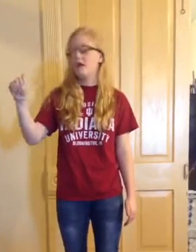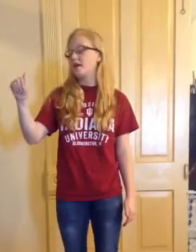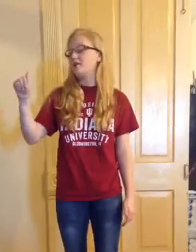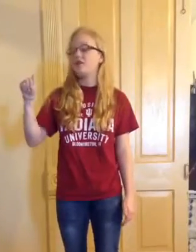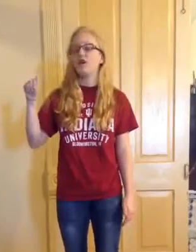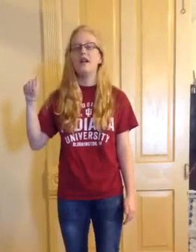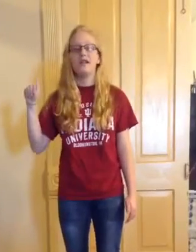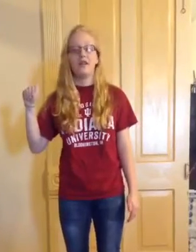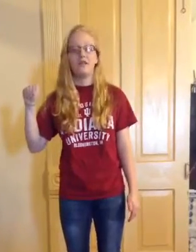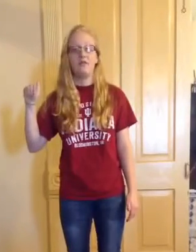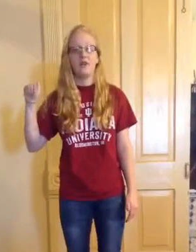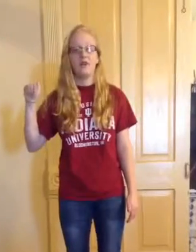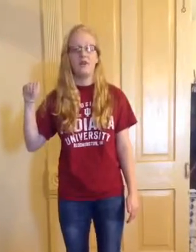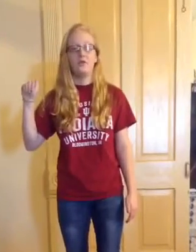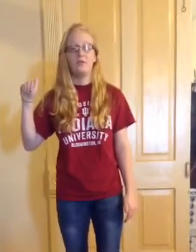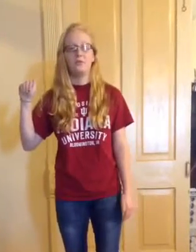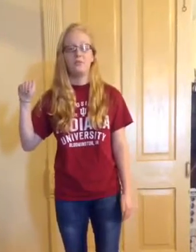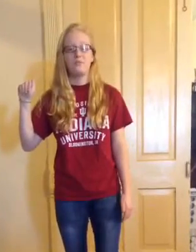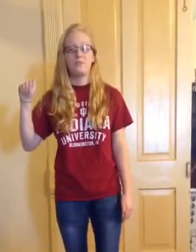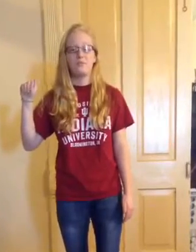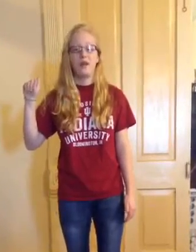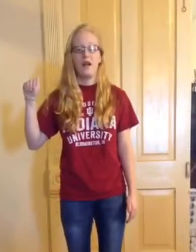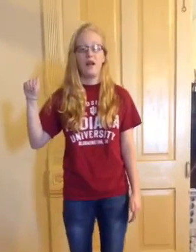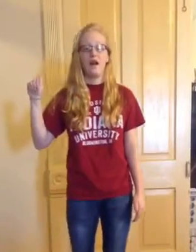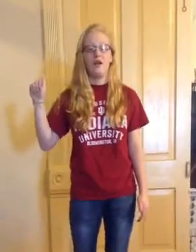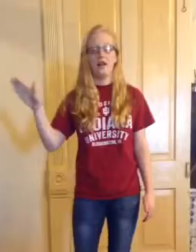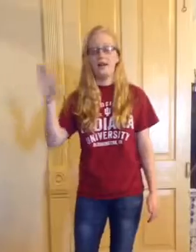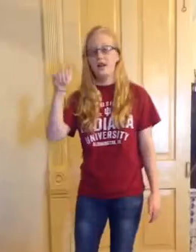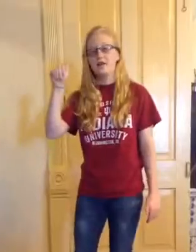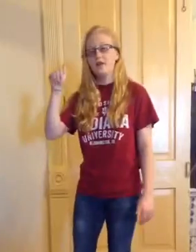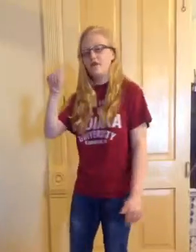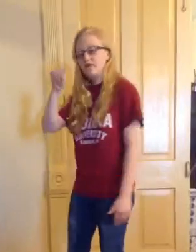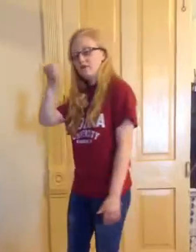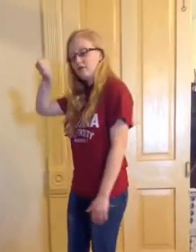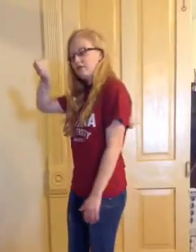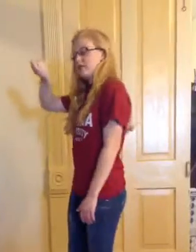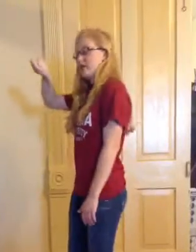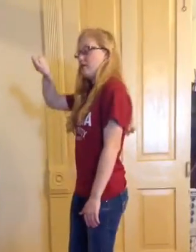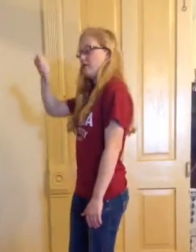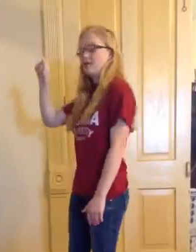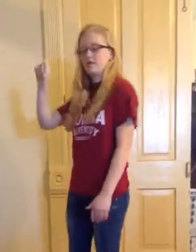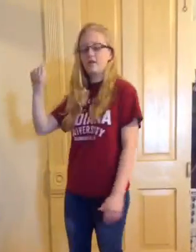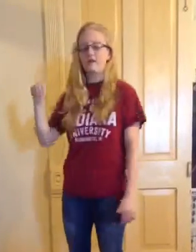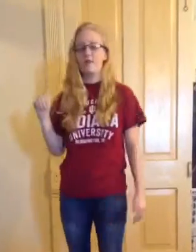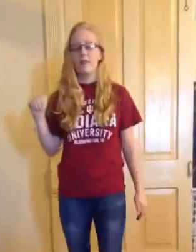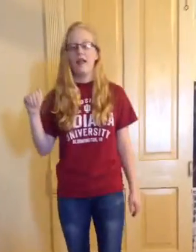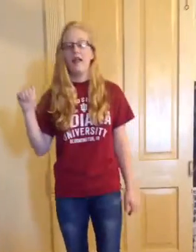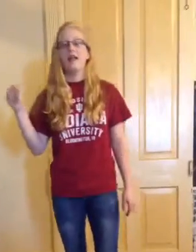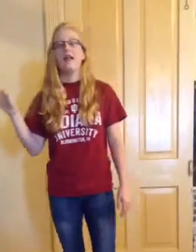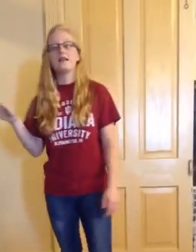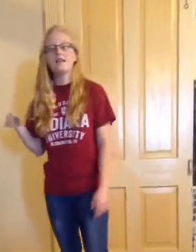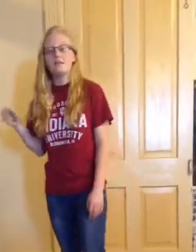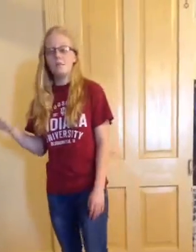next to your index finger. Alright, like so. Sideways. Next is